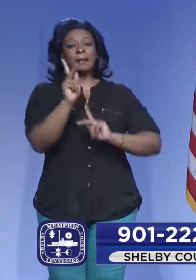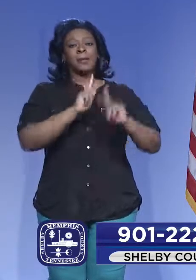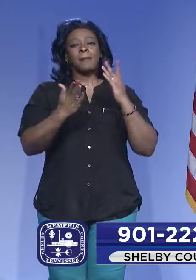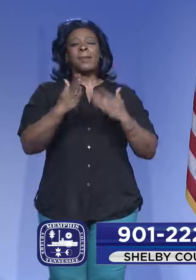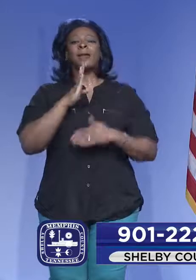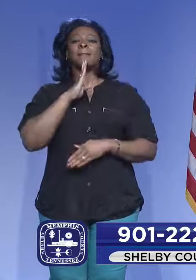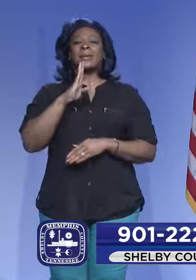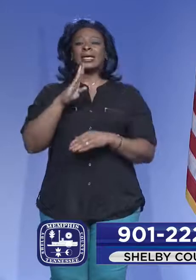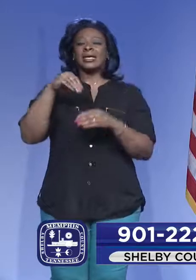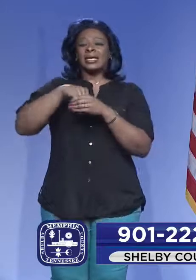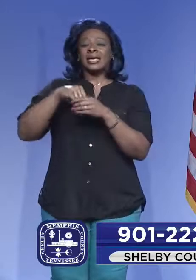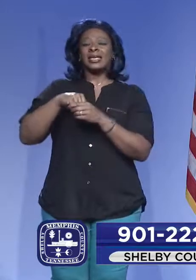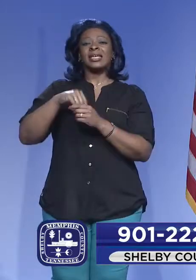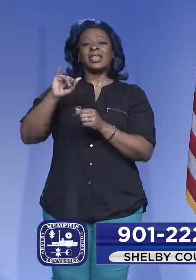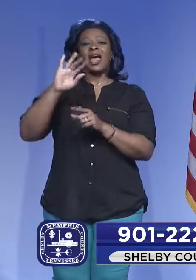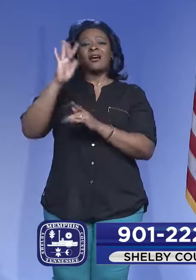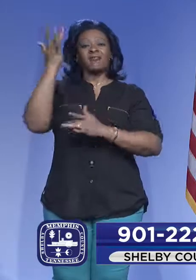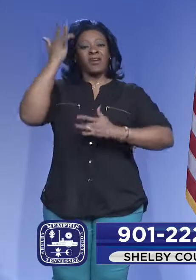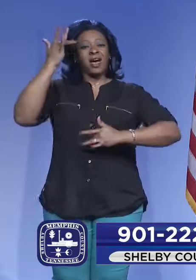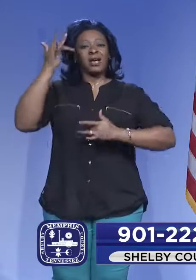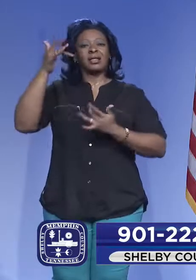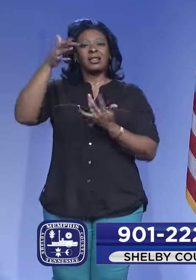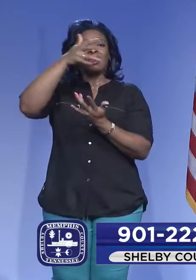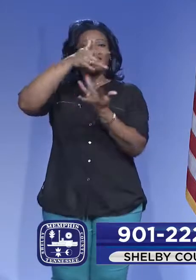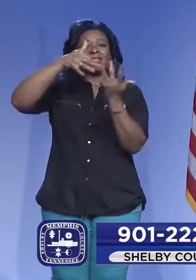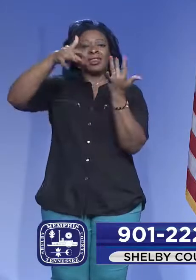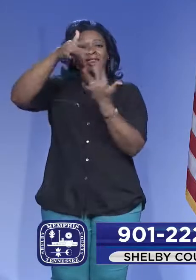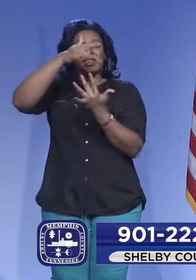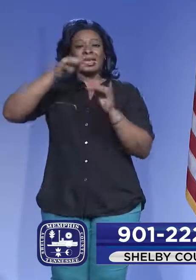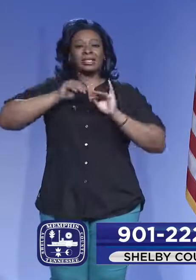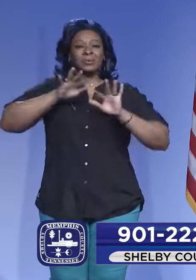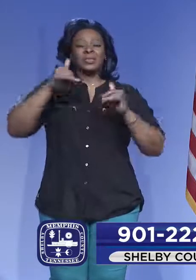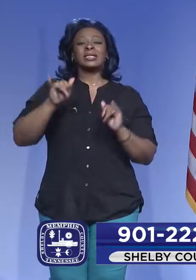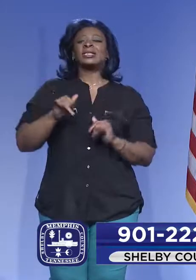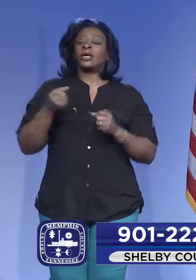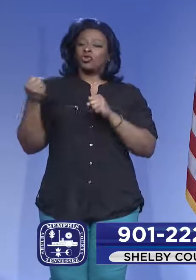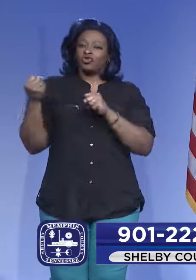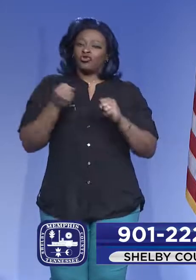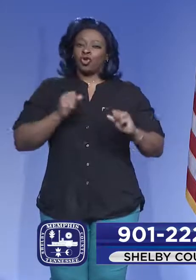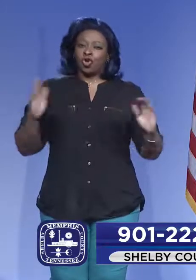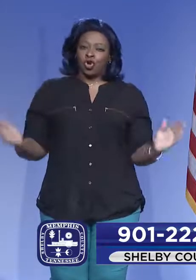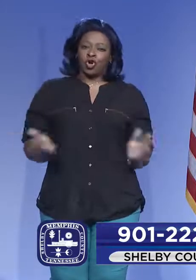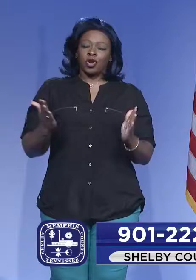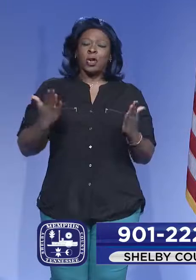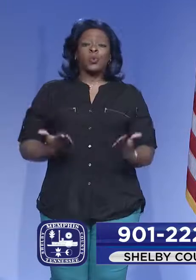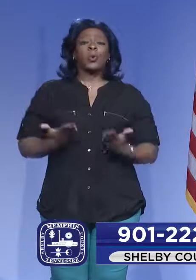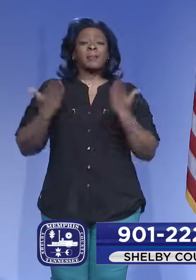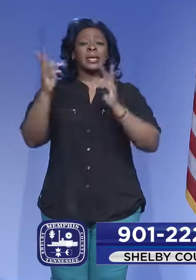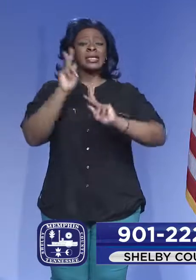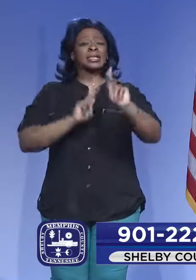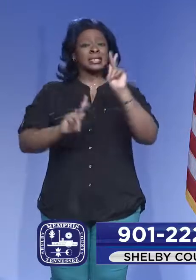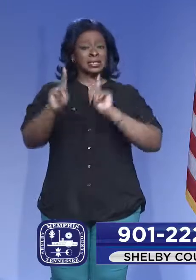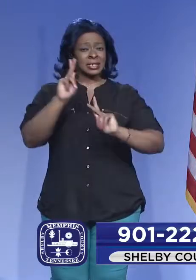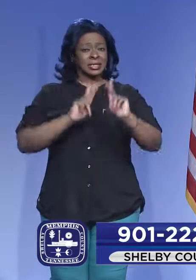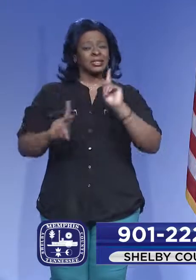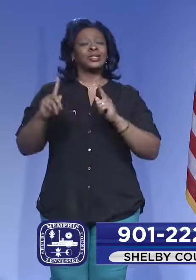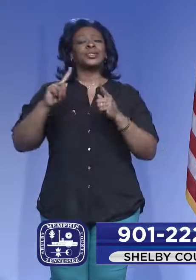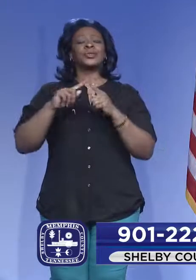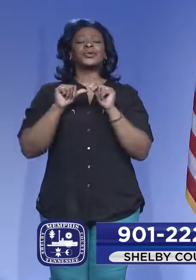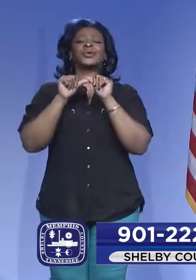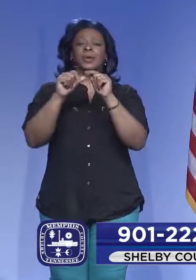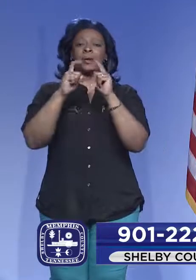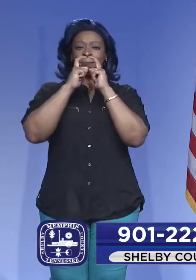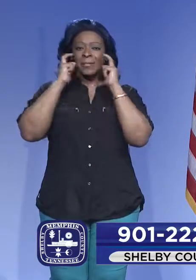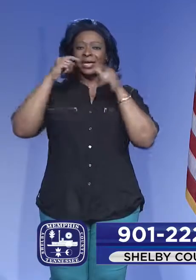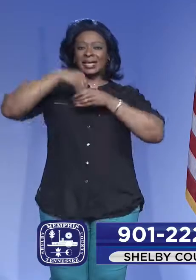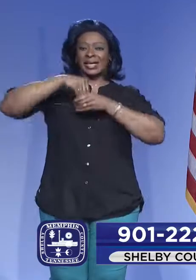might have been and the virus might be lingering. So I do think we need to strongly urge and recommend citizens continue to mask